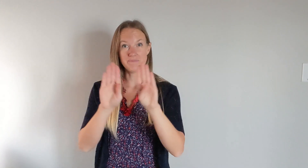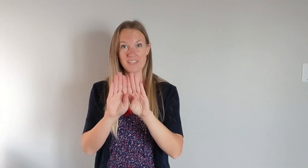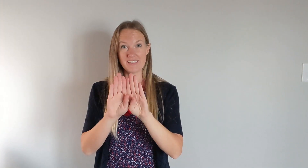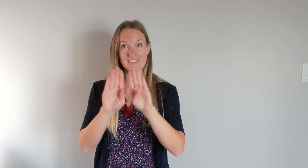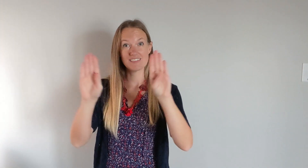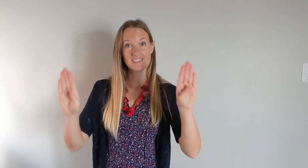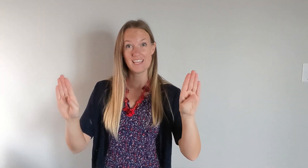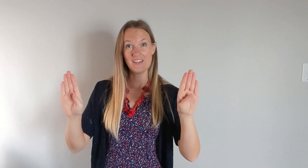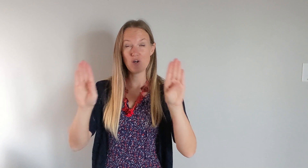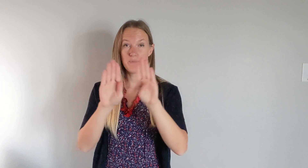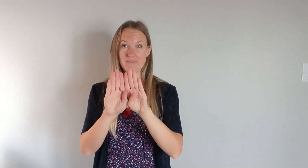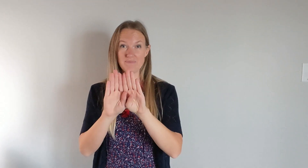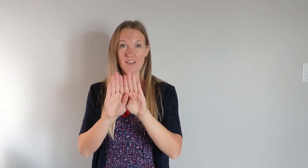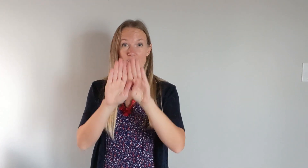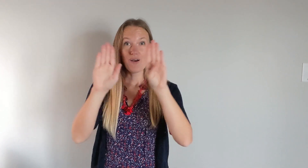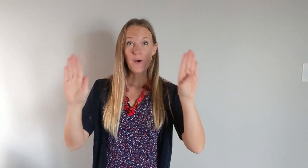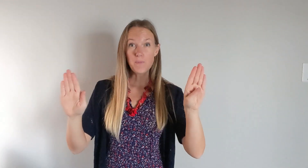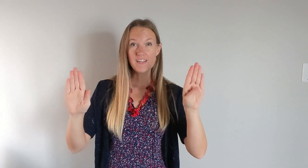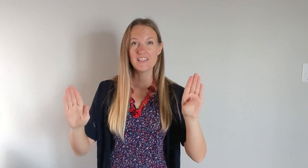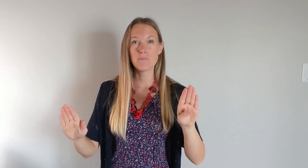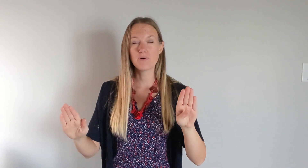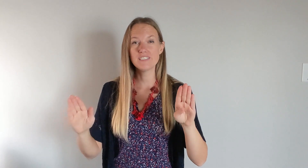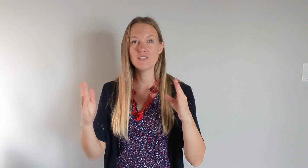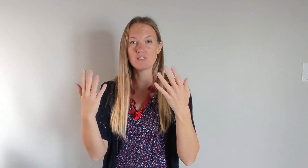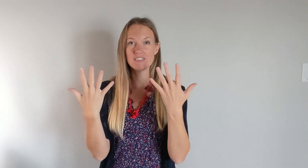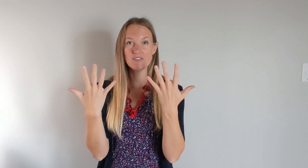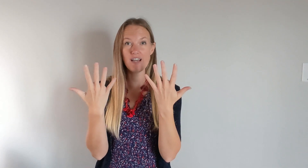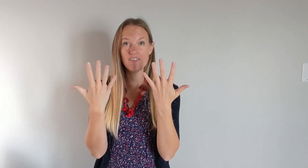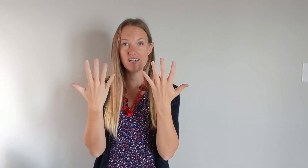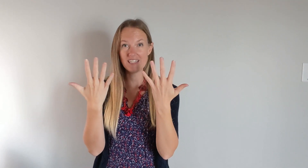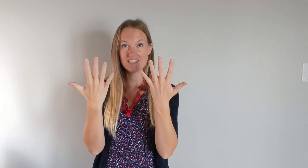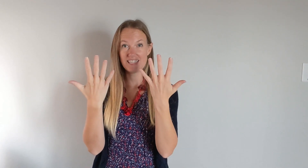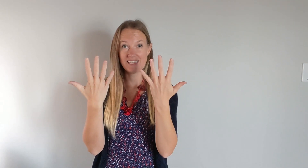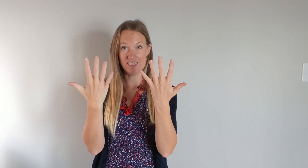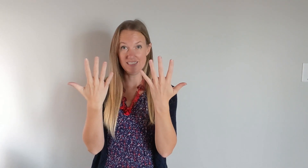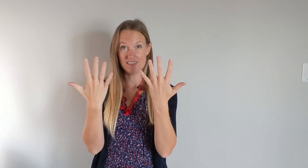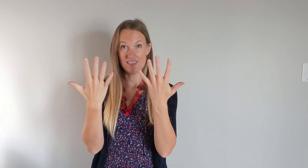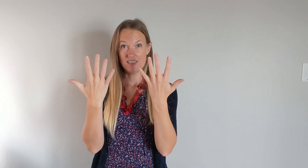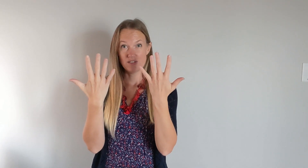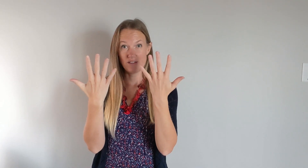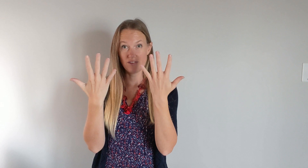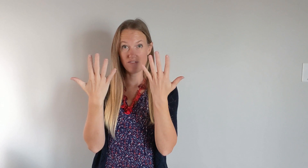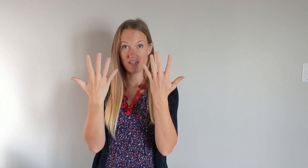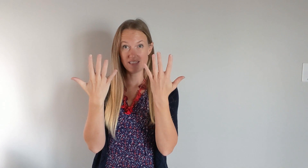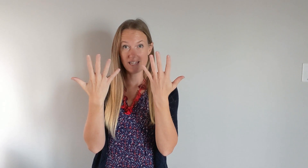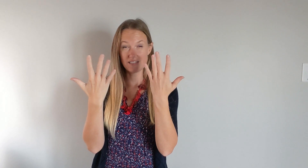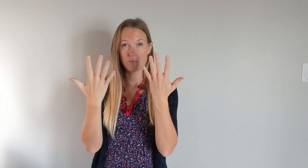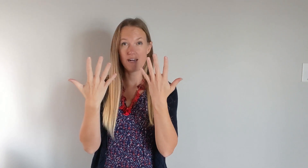like this. Okay, open, and then prison doors. So you have your hands like this. So you have your fingers kind of spread